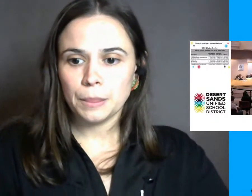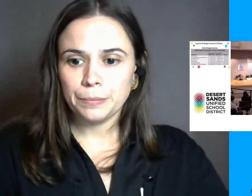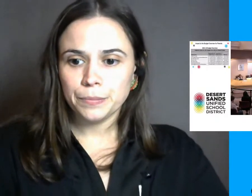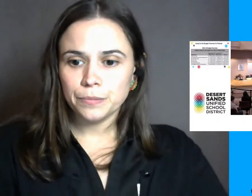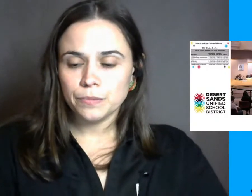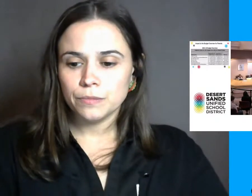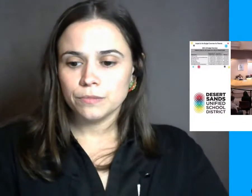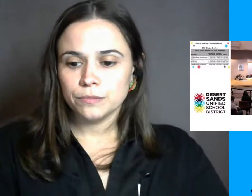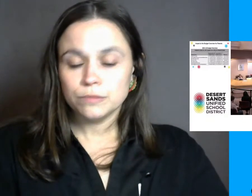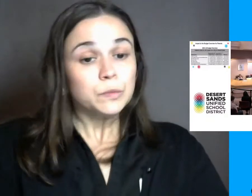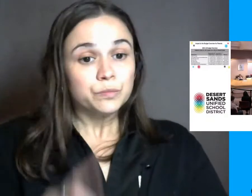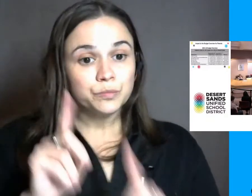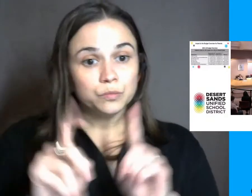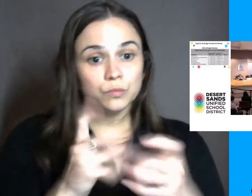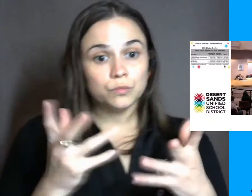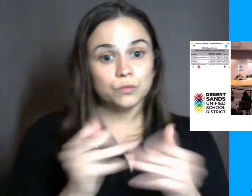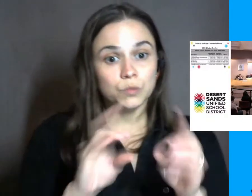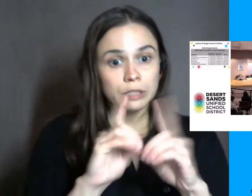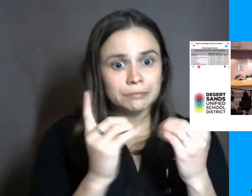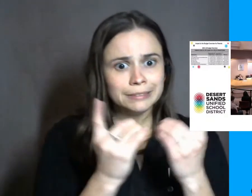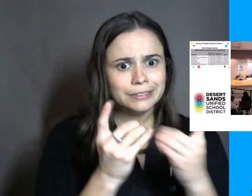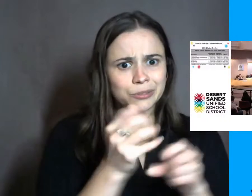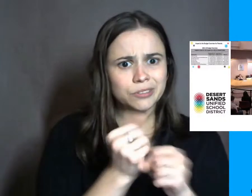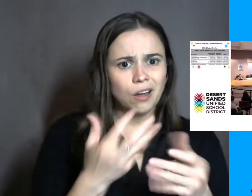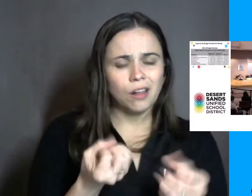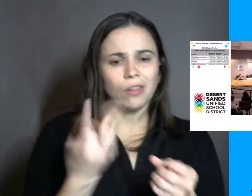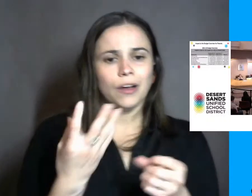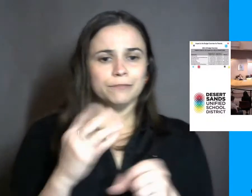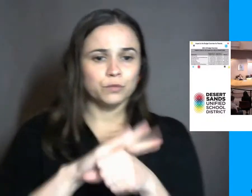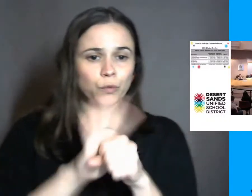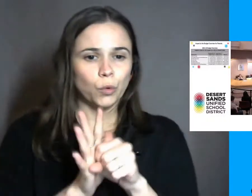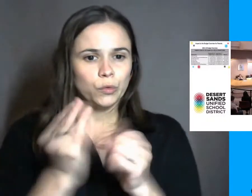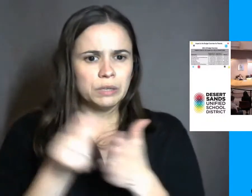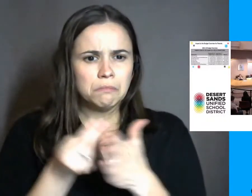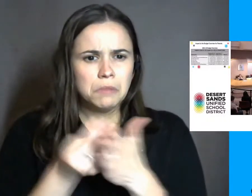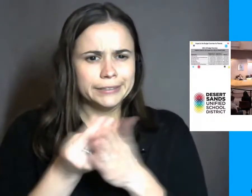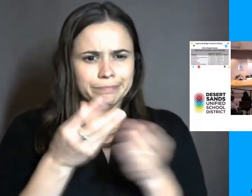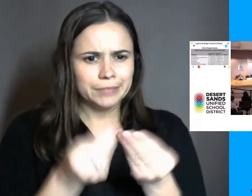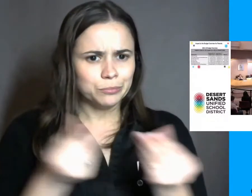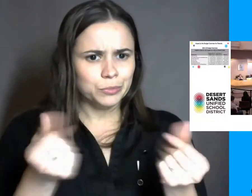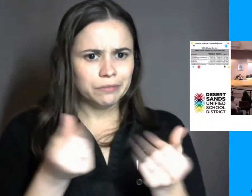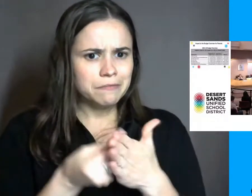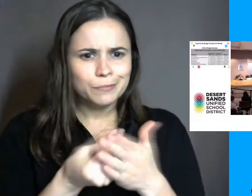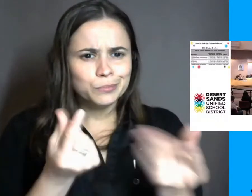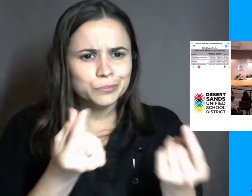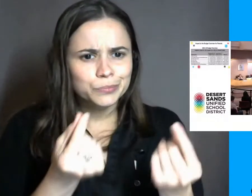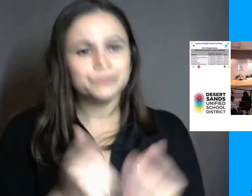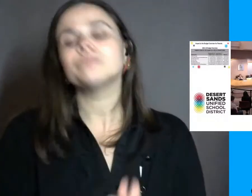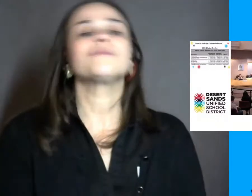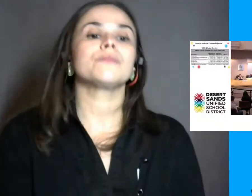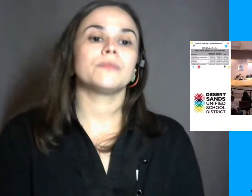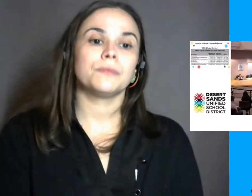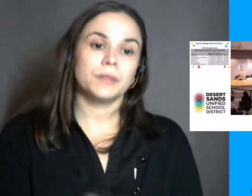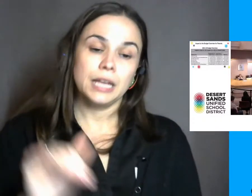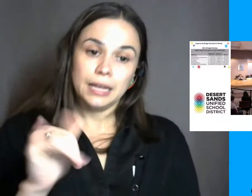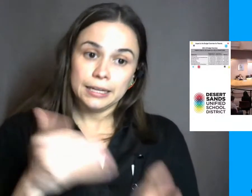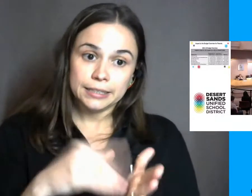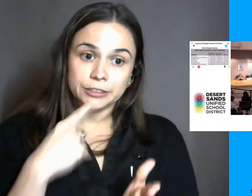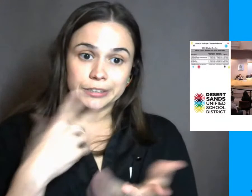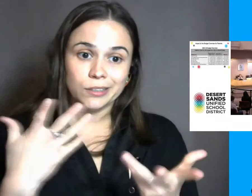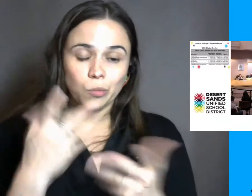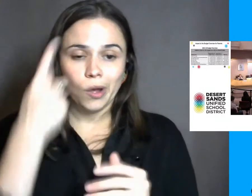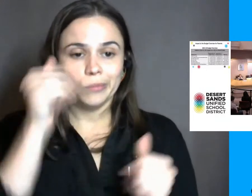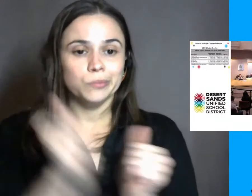What did the district do with that? And a lot of the things that Mrs. Wood talked about are are tied to personnel, things that have an